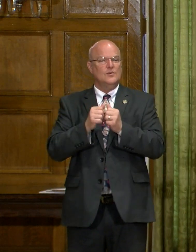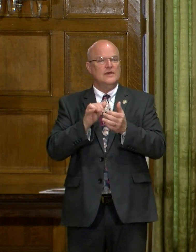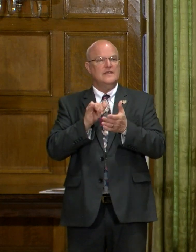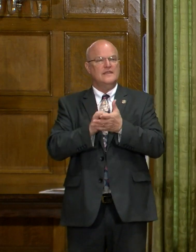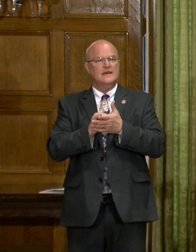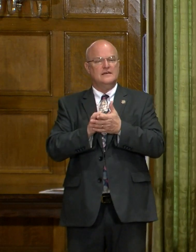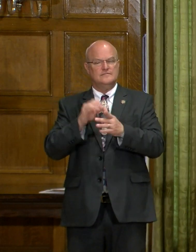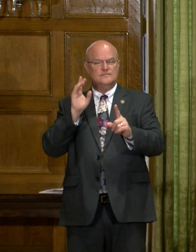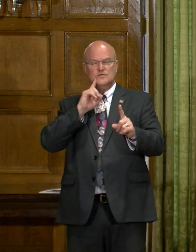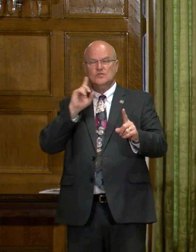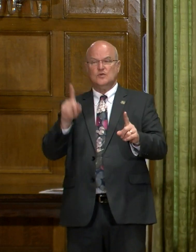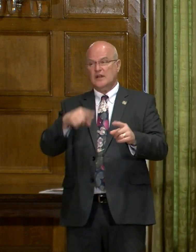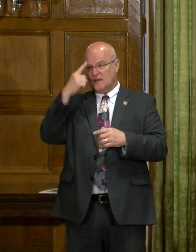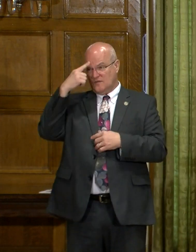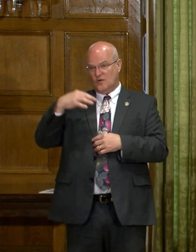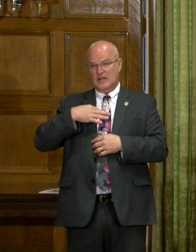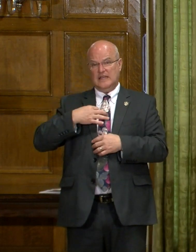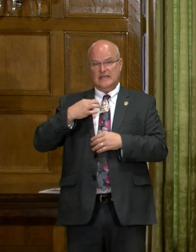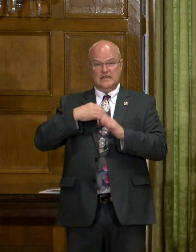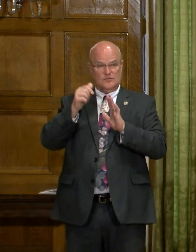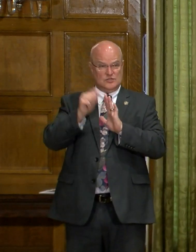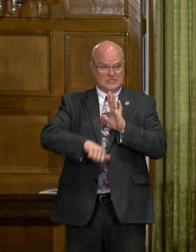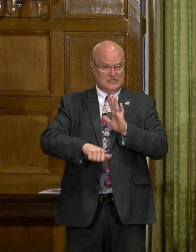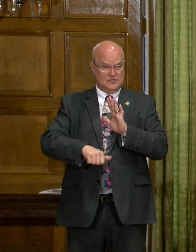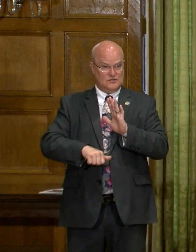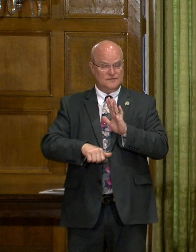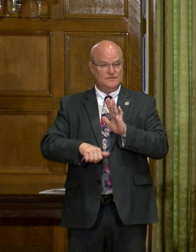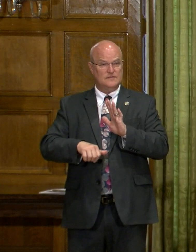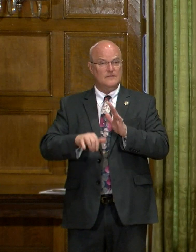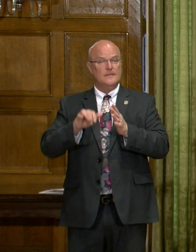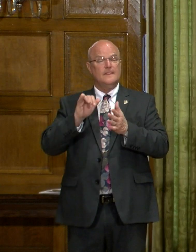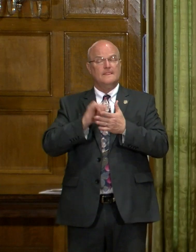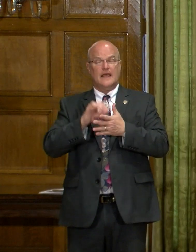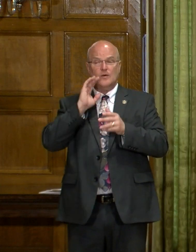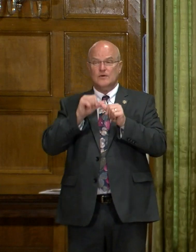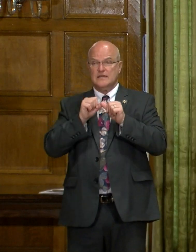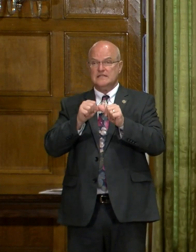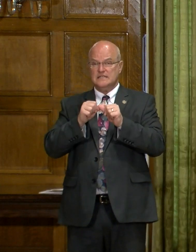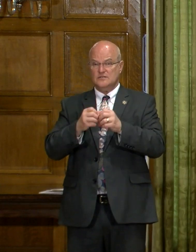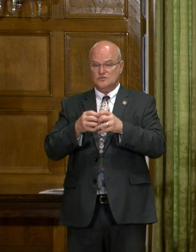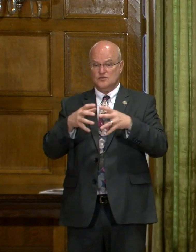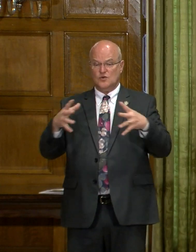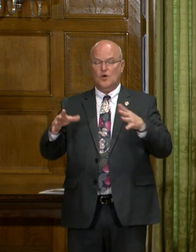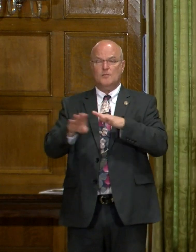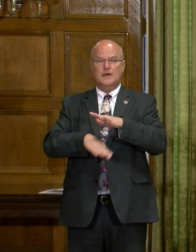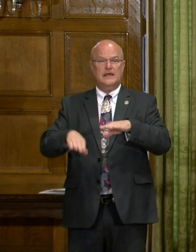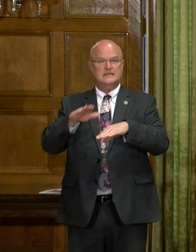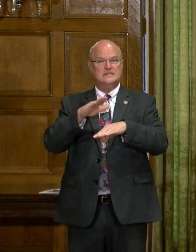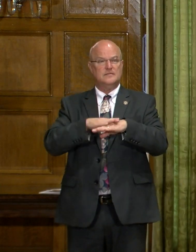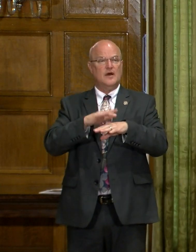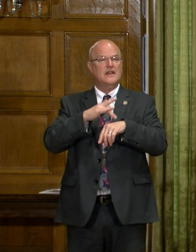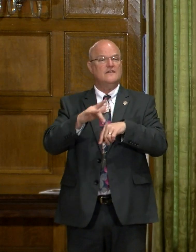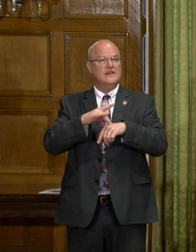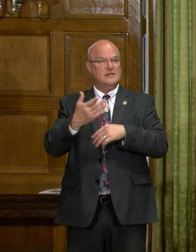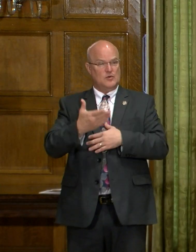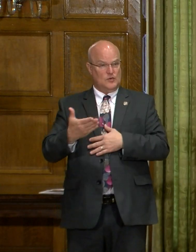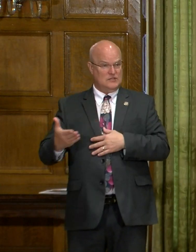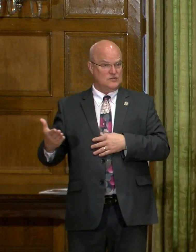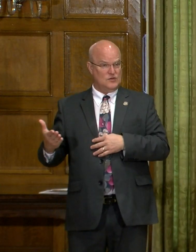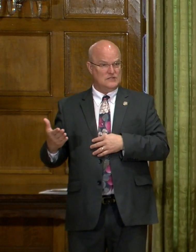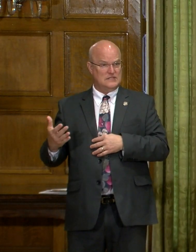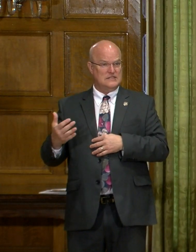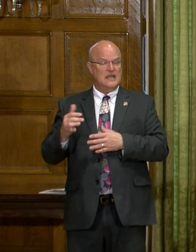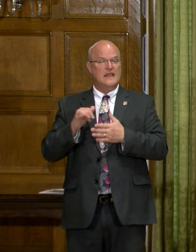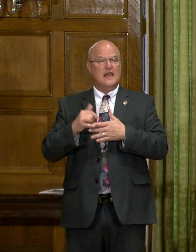the directive for elective procedures. That will continue to grow based upon available